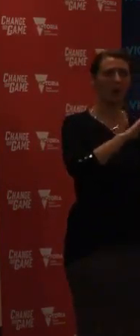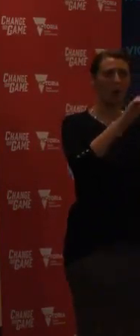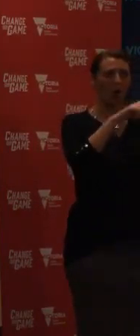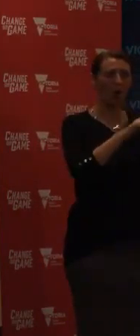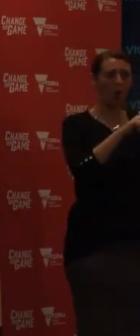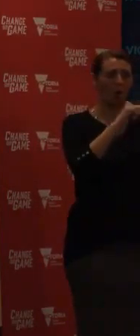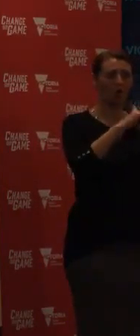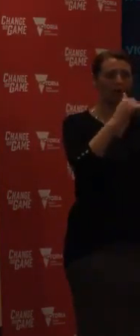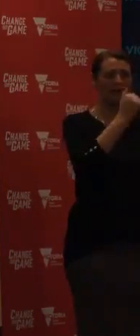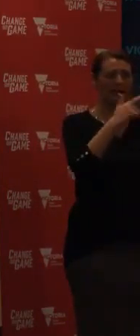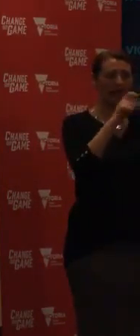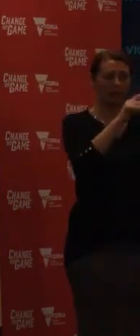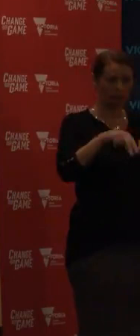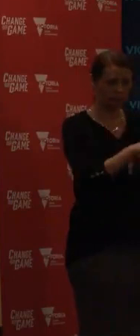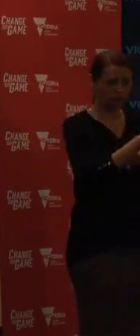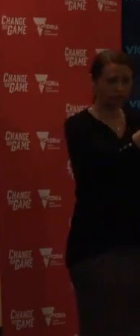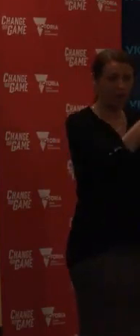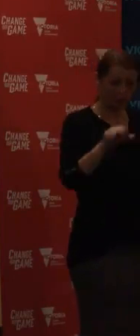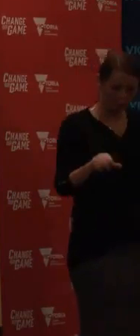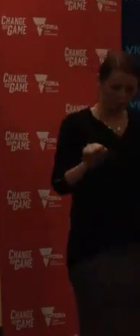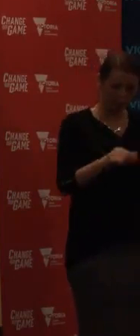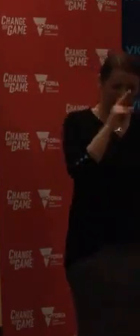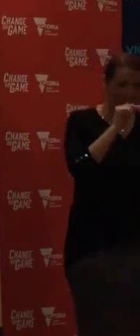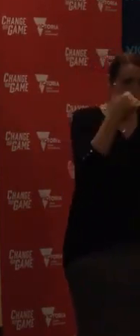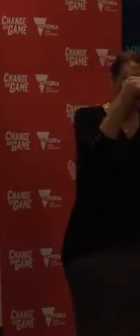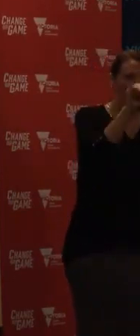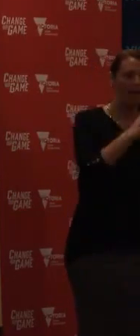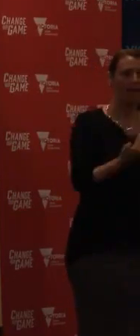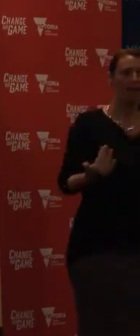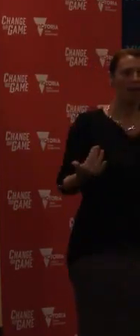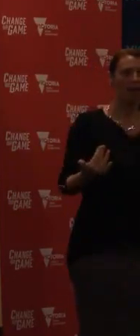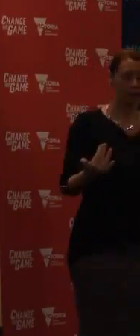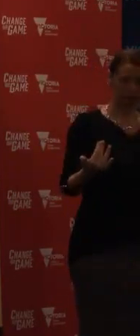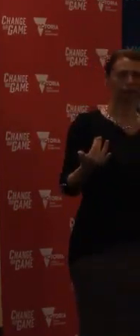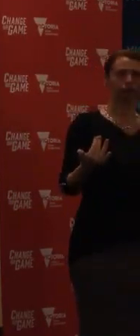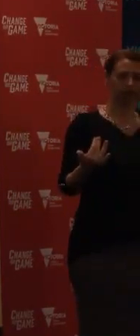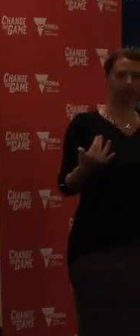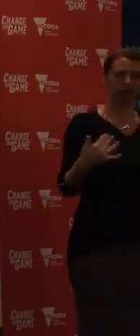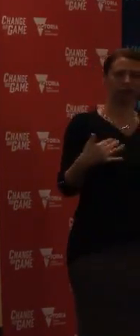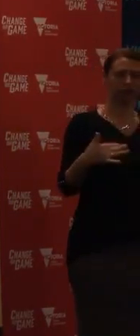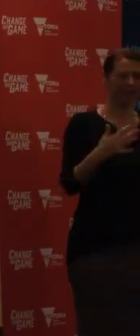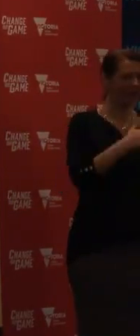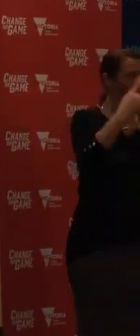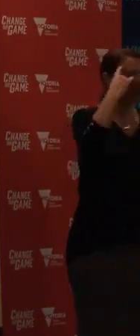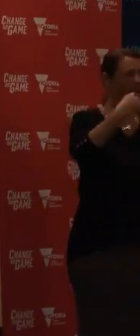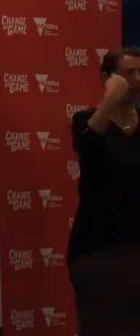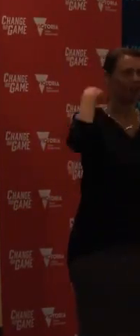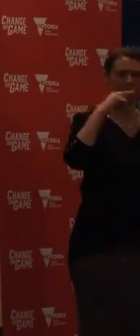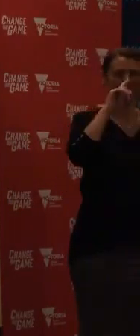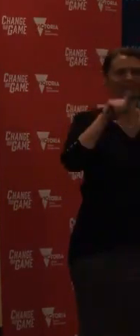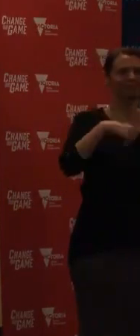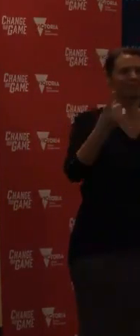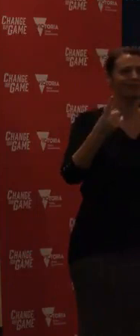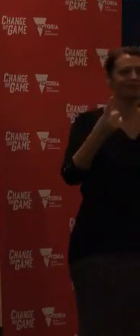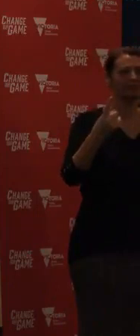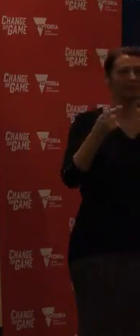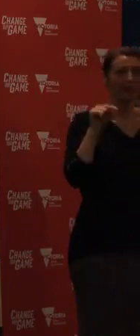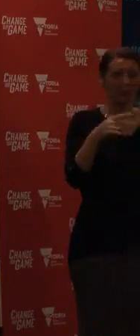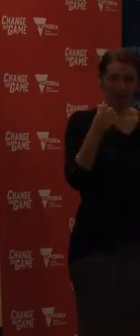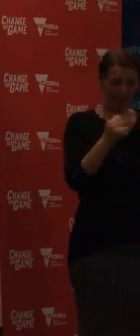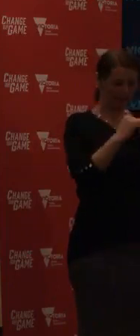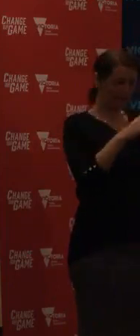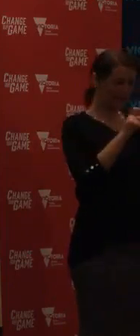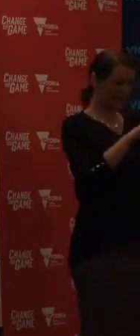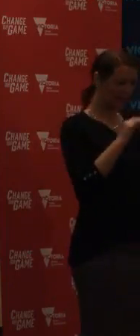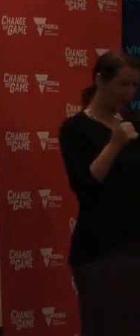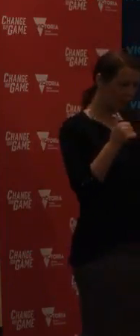again? Essentially what Parks Victoria is doing, if you want an exemplar of what I'm talking about, is basically saying, we've got all this massive space,